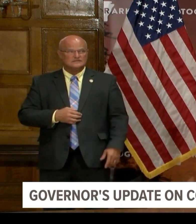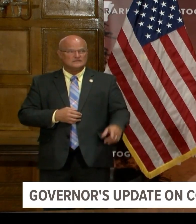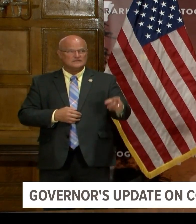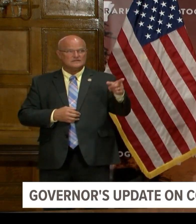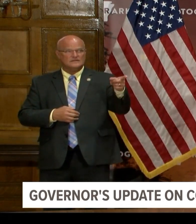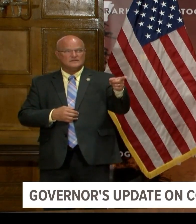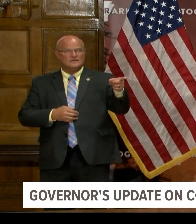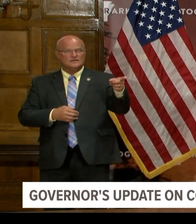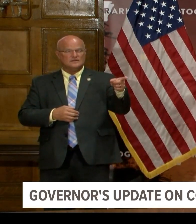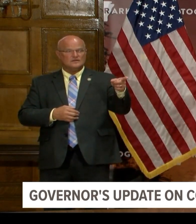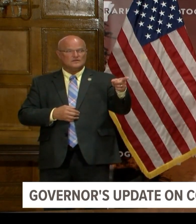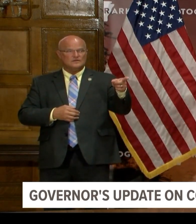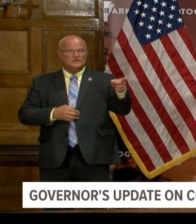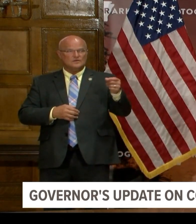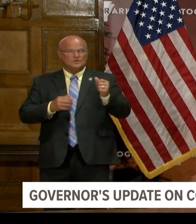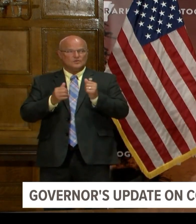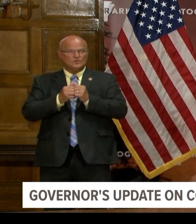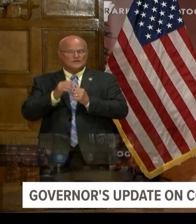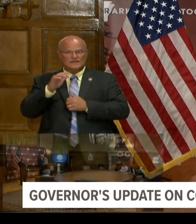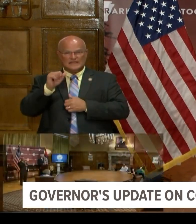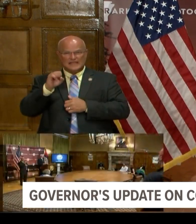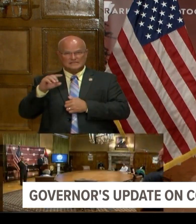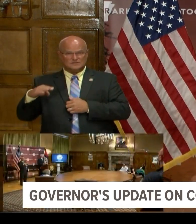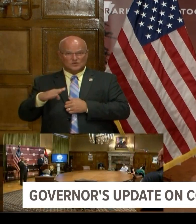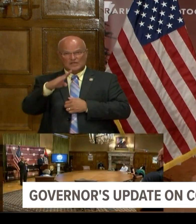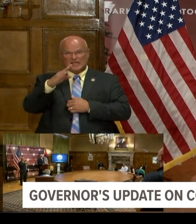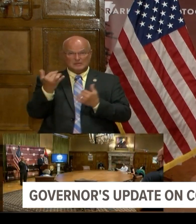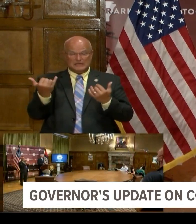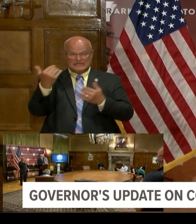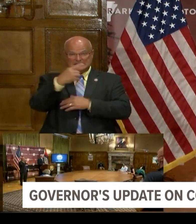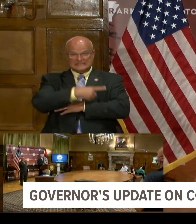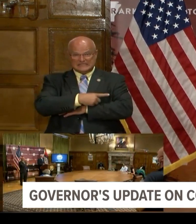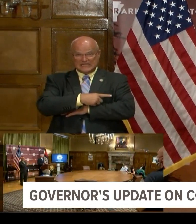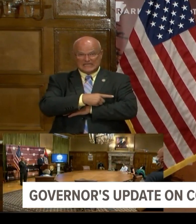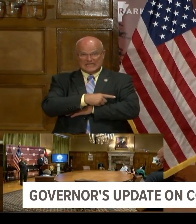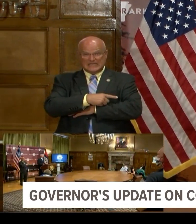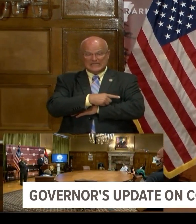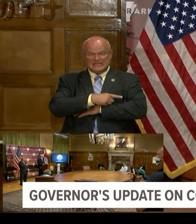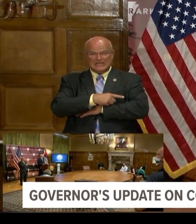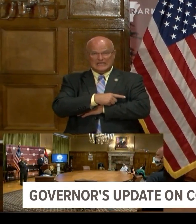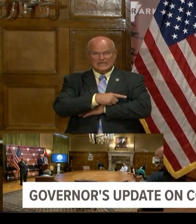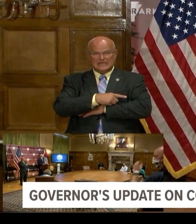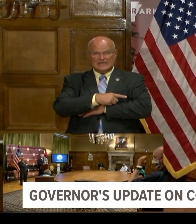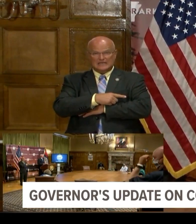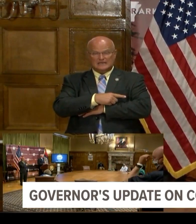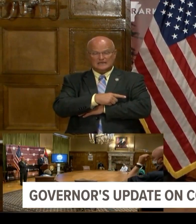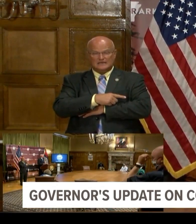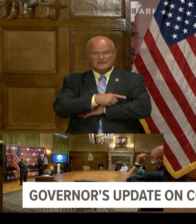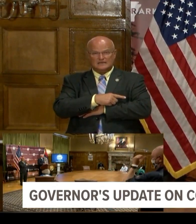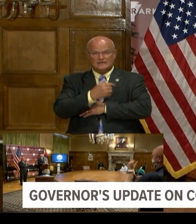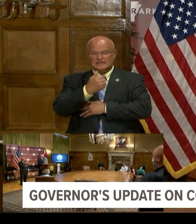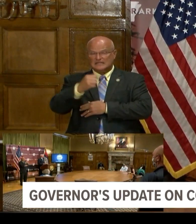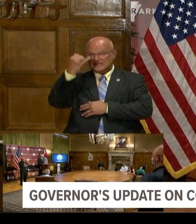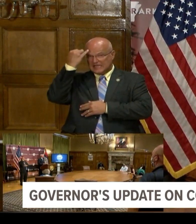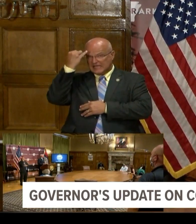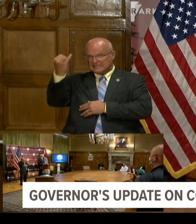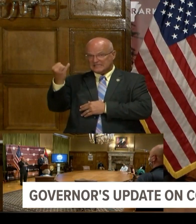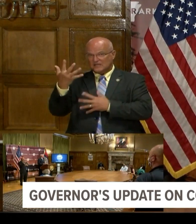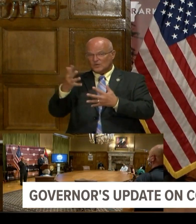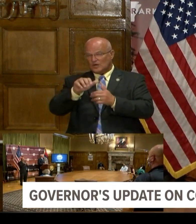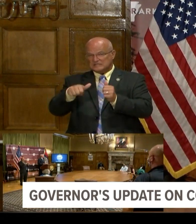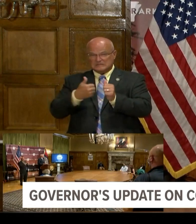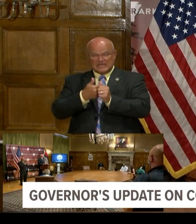With the cases going up again today and also more testing, any idea what's behind